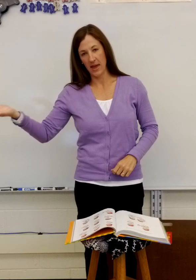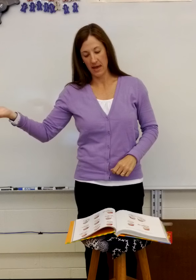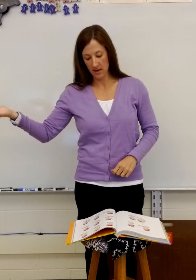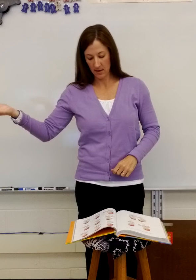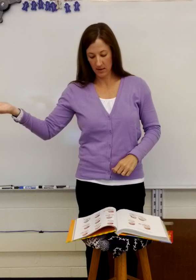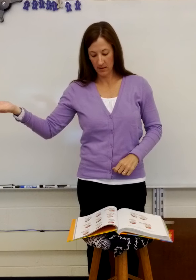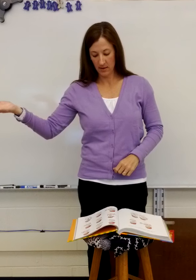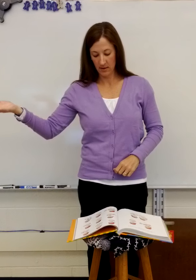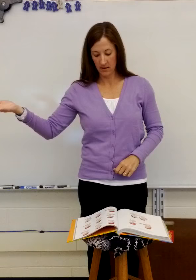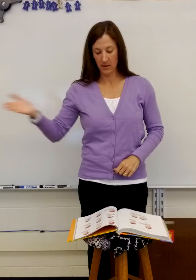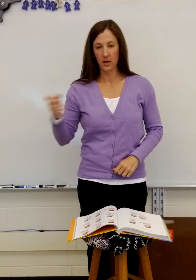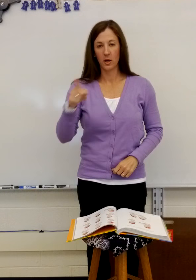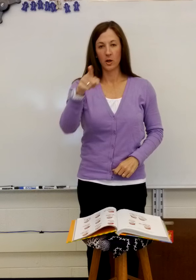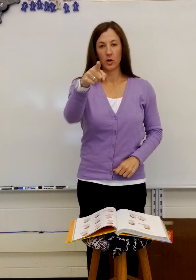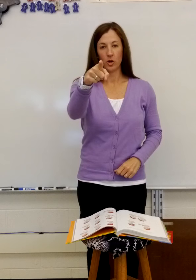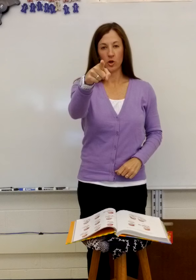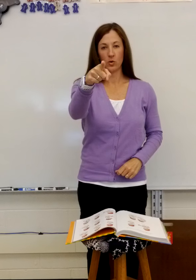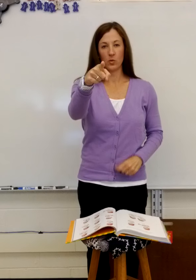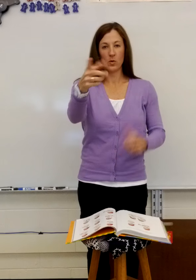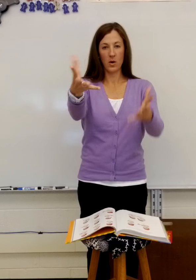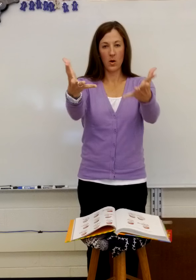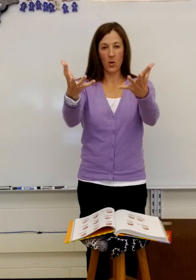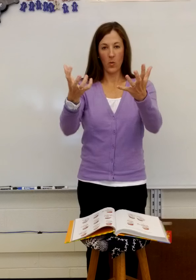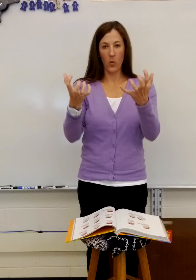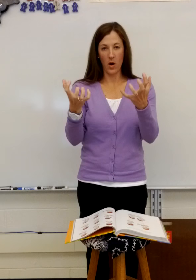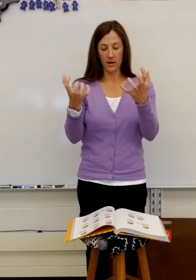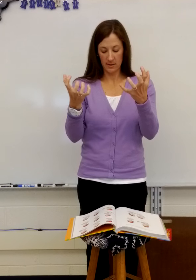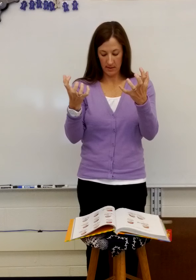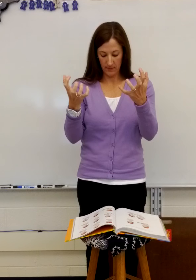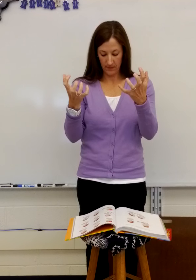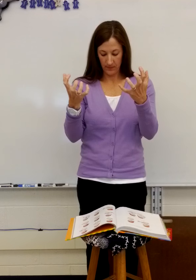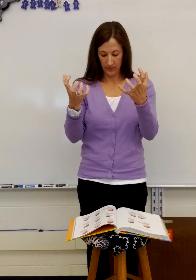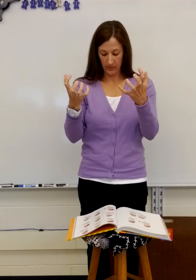Anything you want.